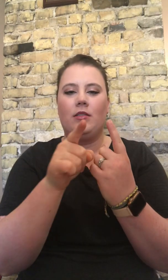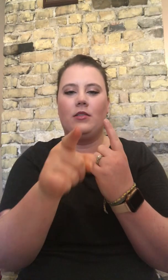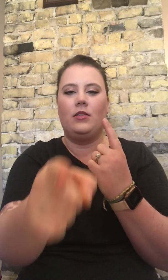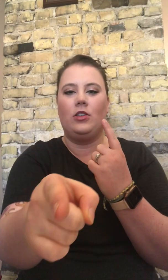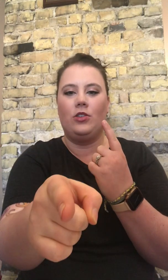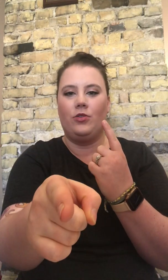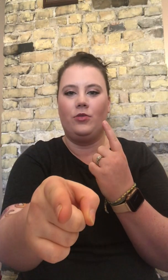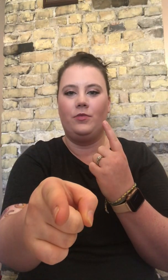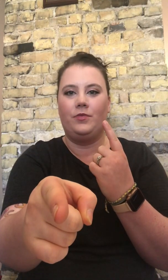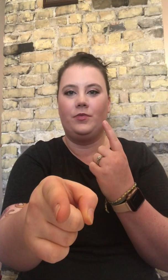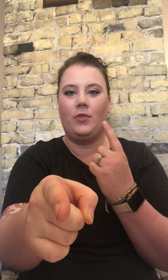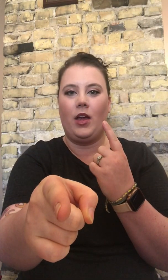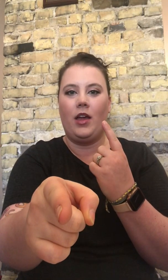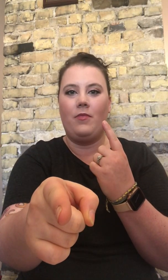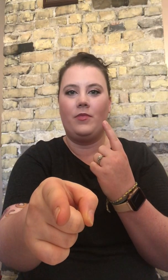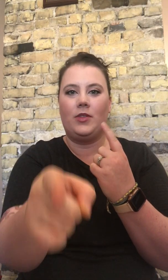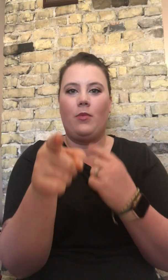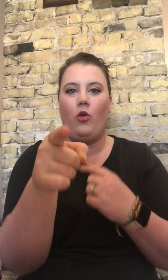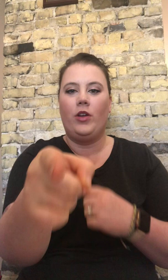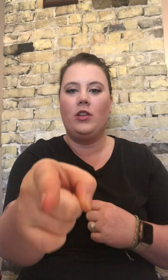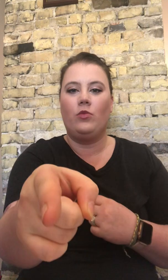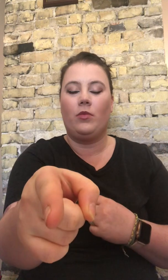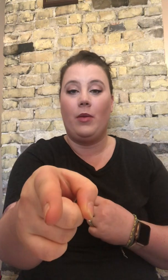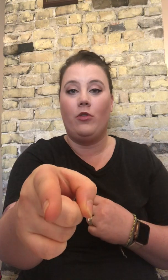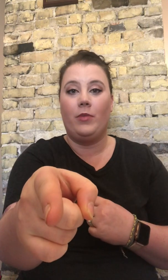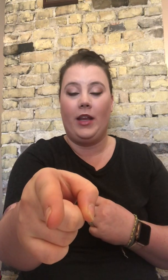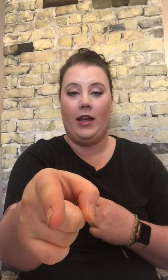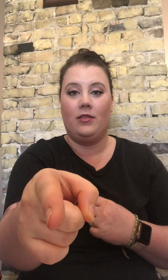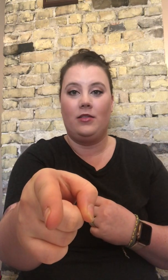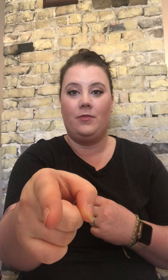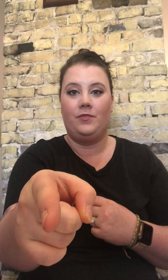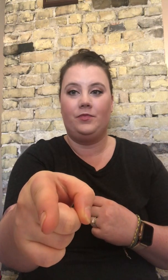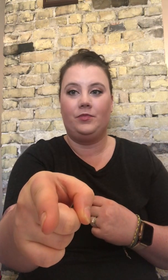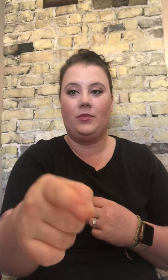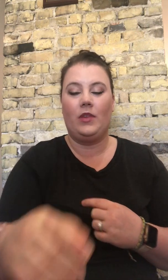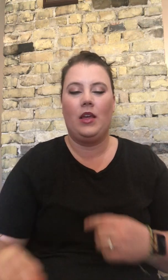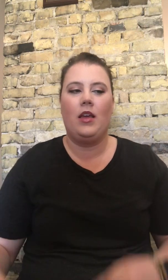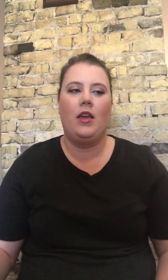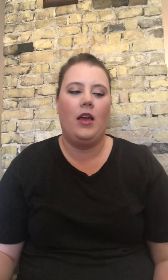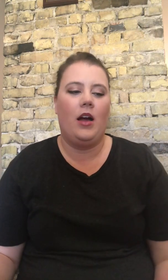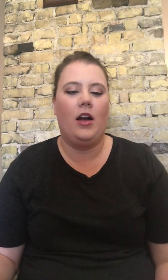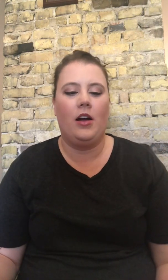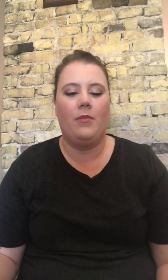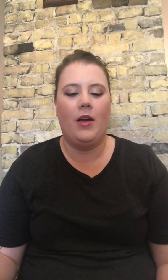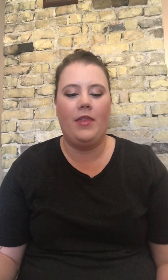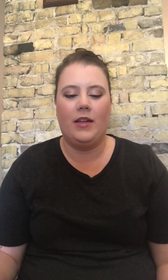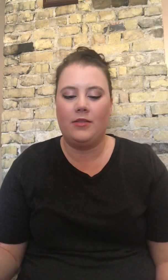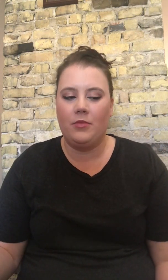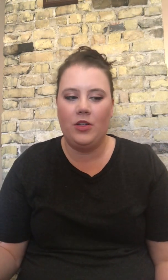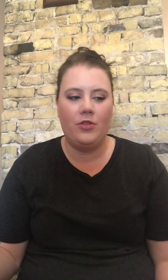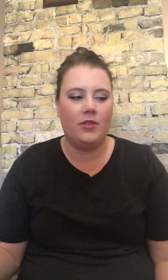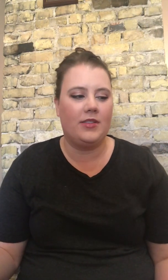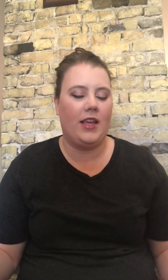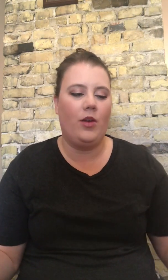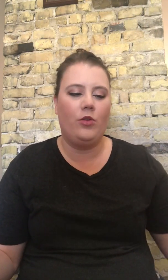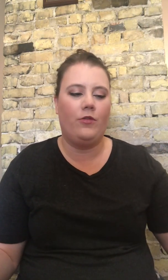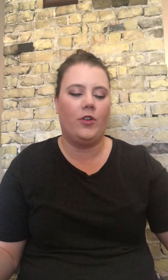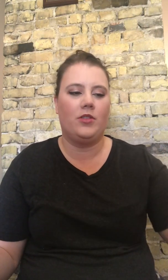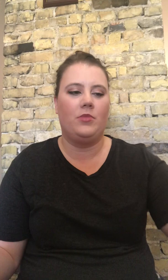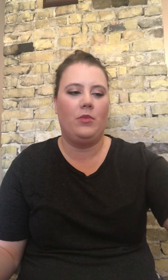meet you. Okay, so I'm pointing with my movement hand. And that's something you can say when you first meet